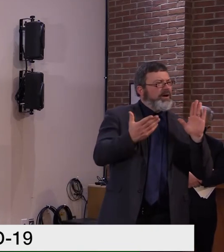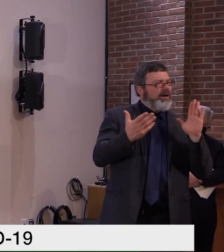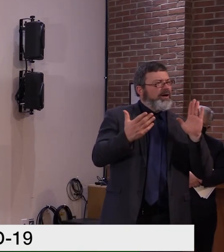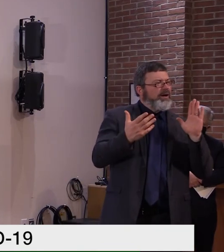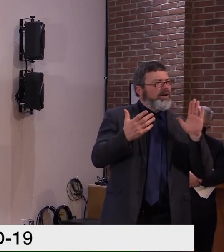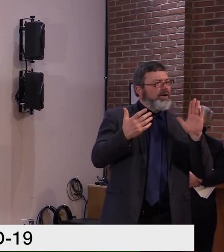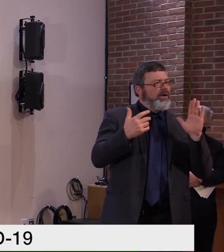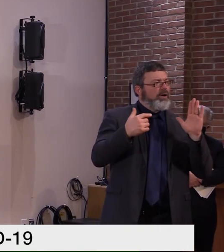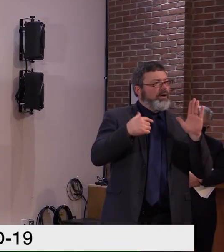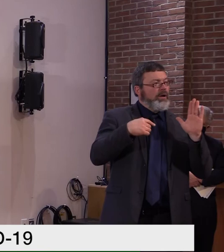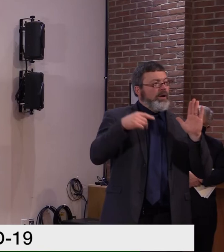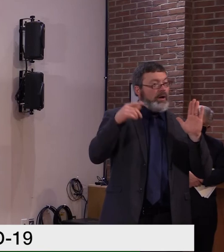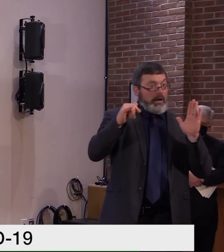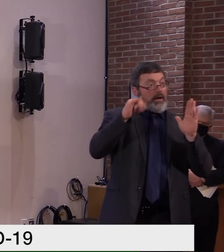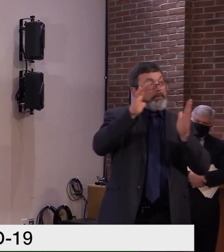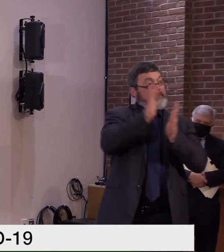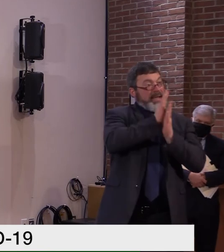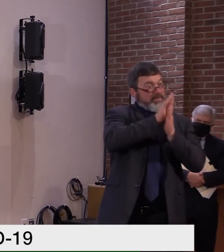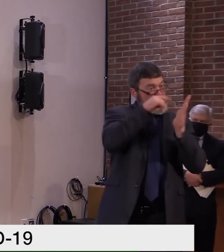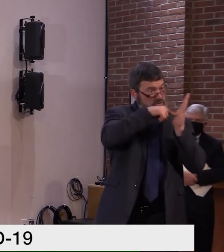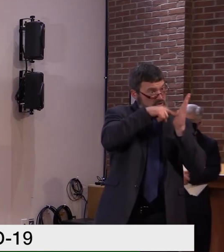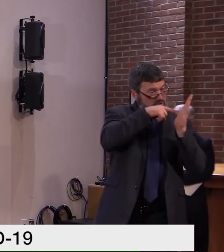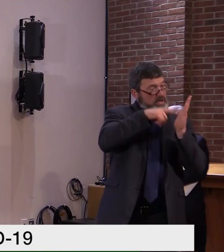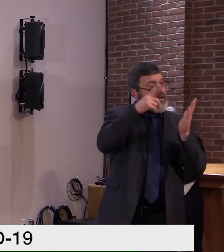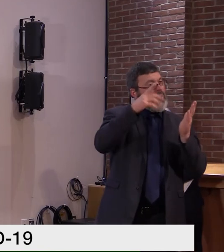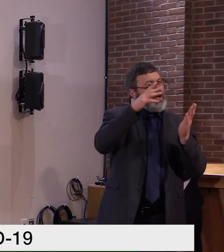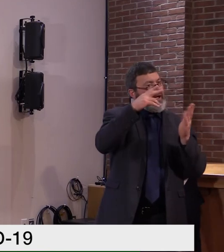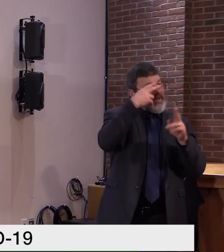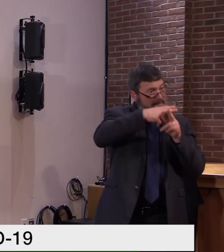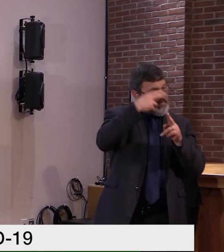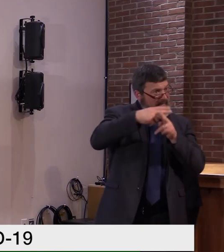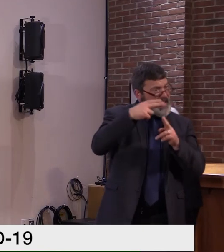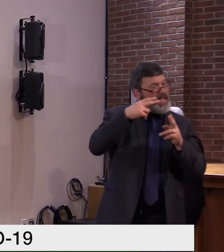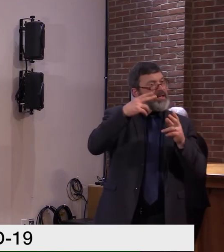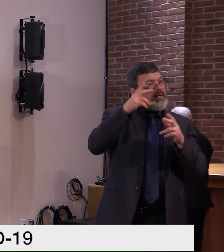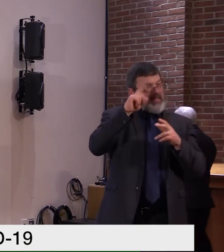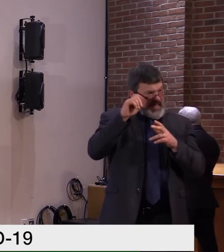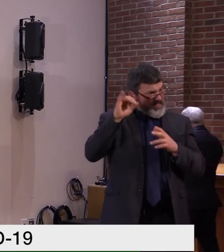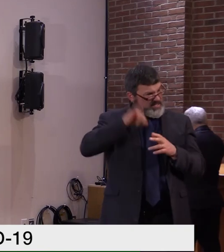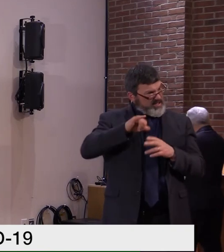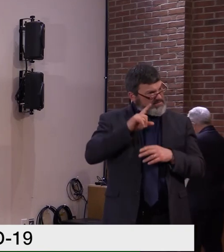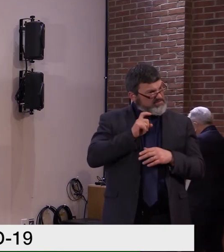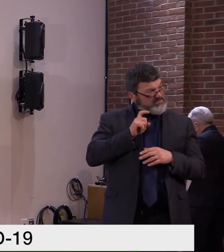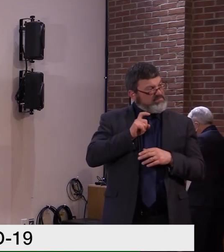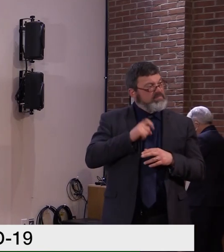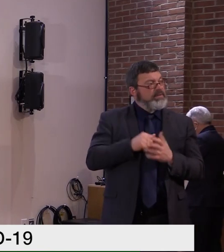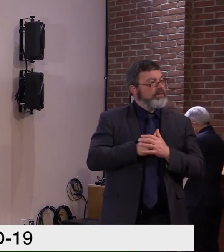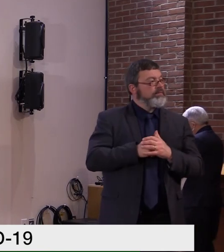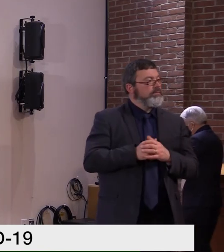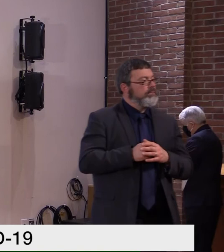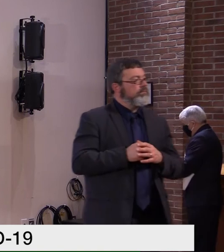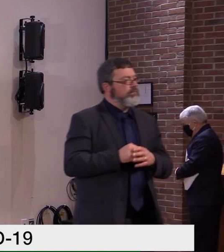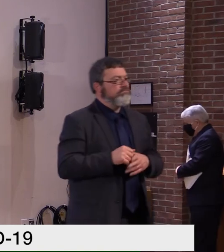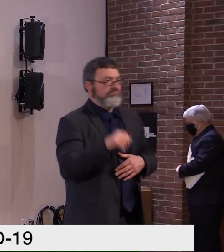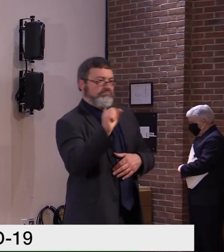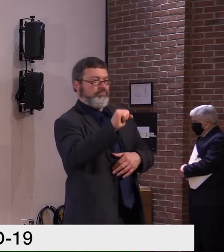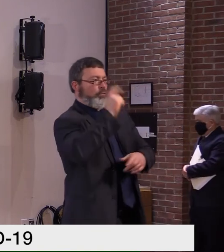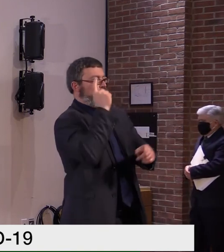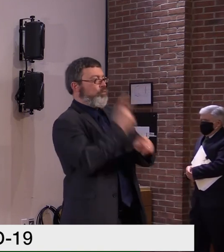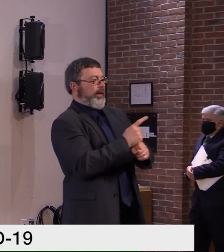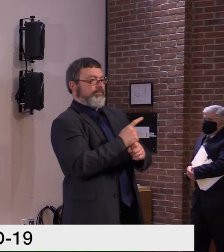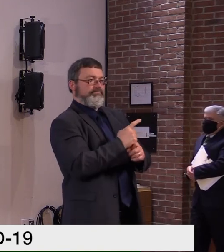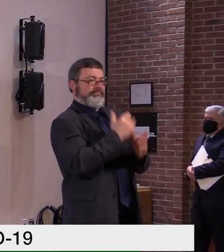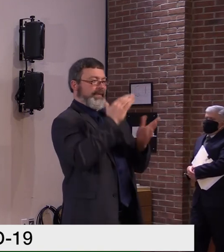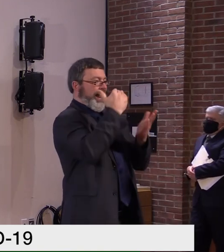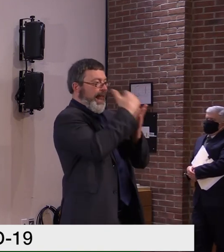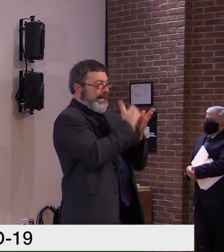with so that one's aware of who's attendance on a certain date, so that for contact tracing purposes, people can